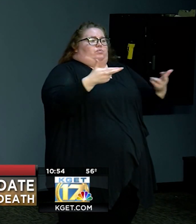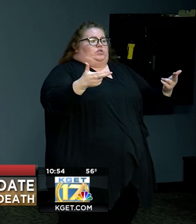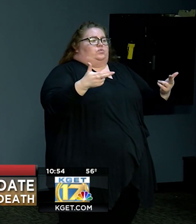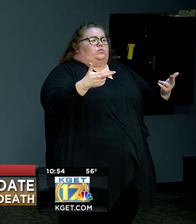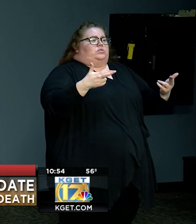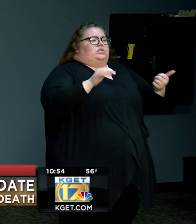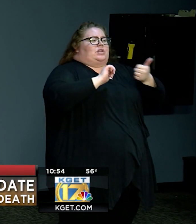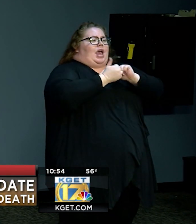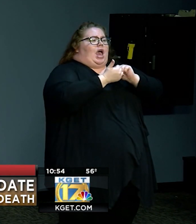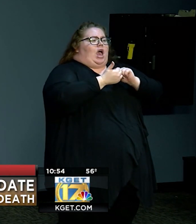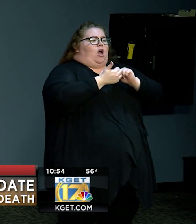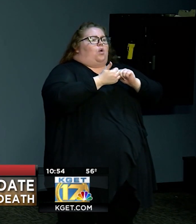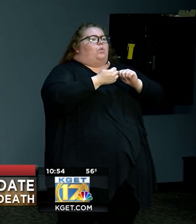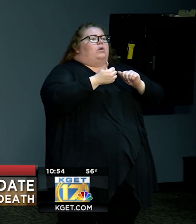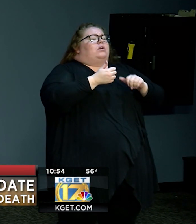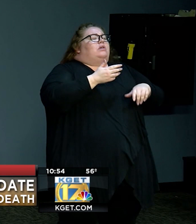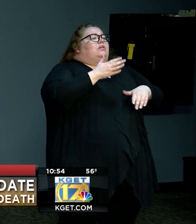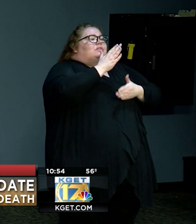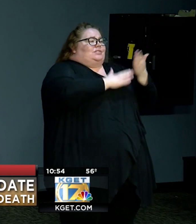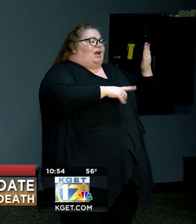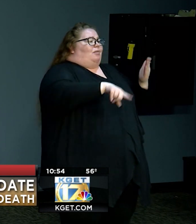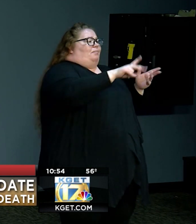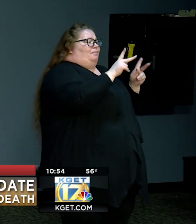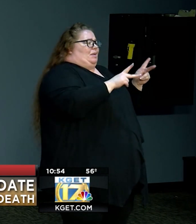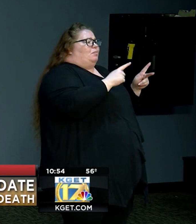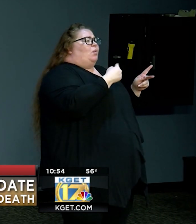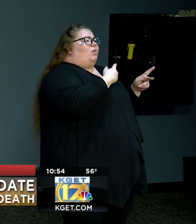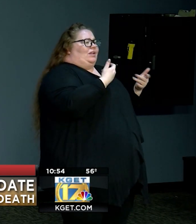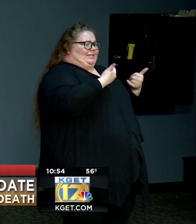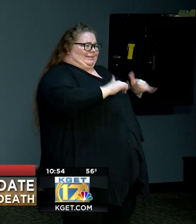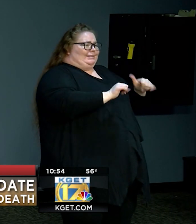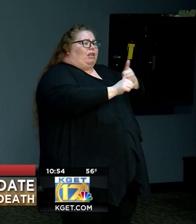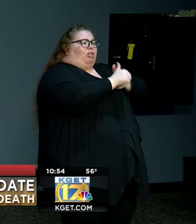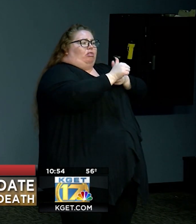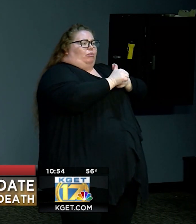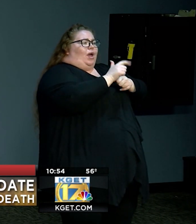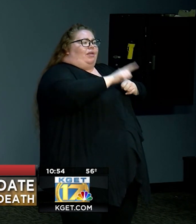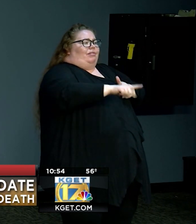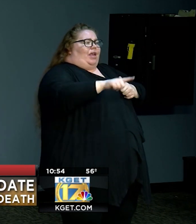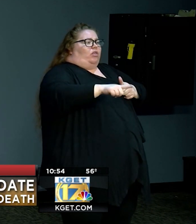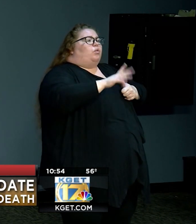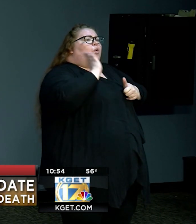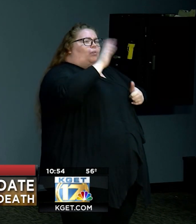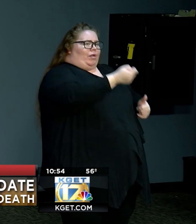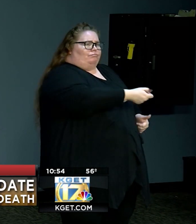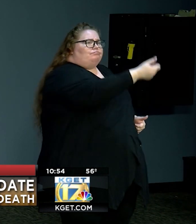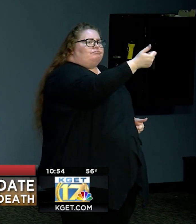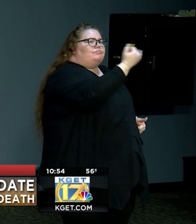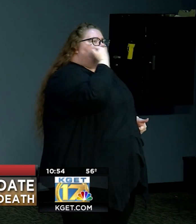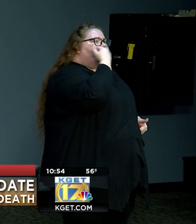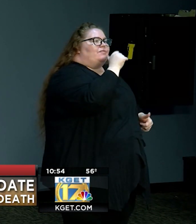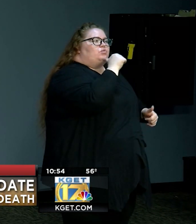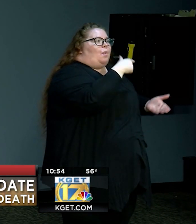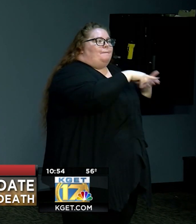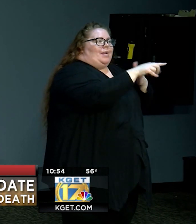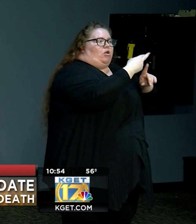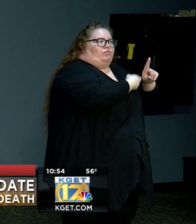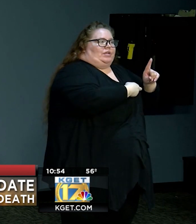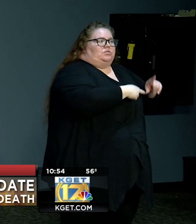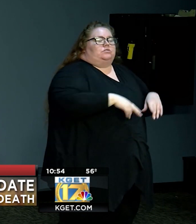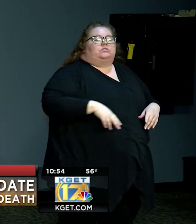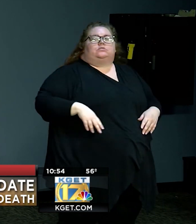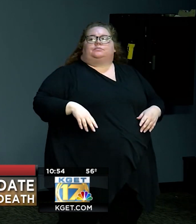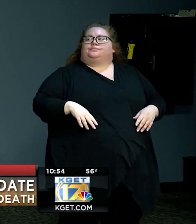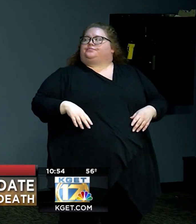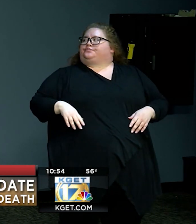that they're still getting threats from their landlords that they will get evicted if they're not paying rent. So what can we talk about? Well,